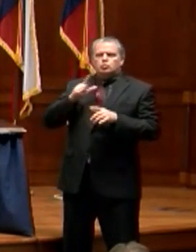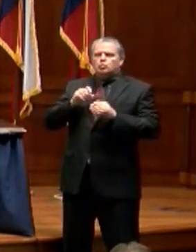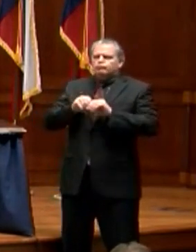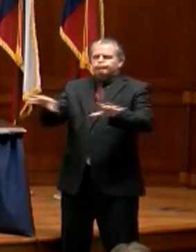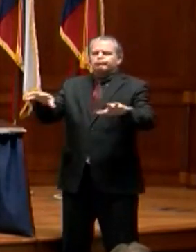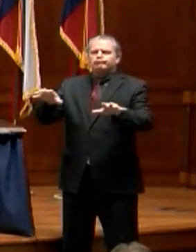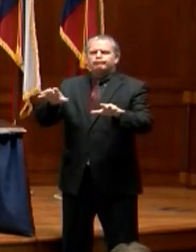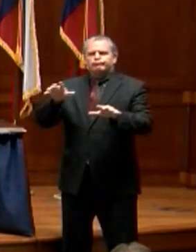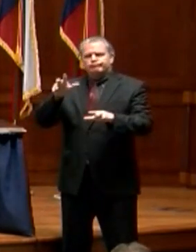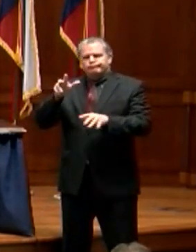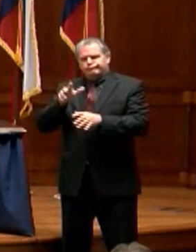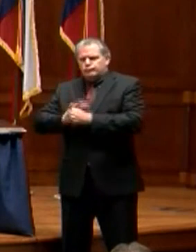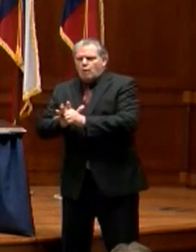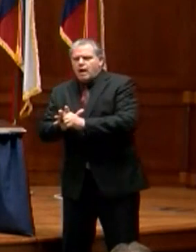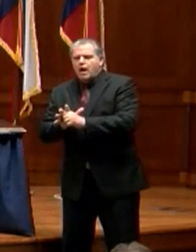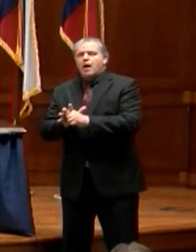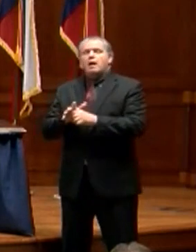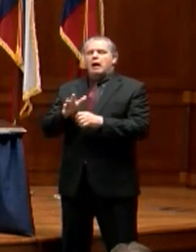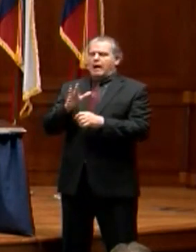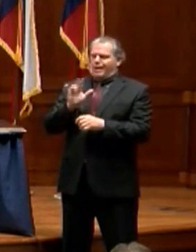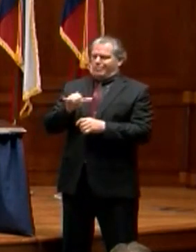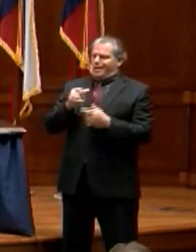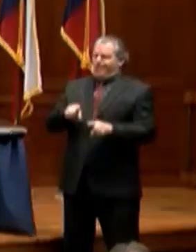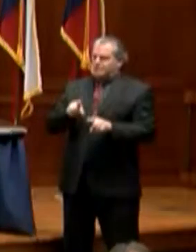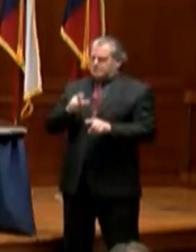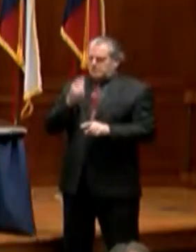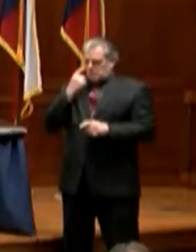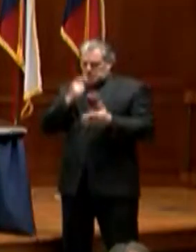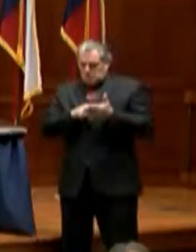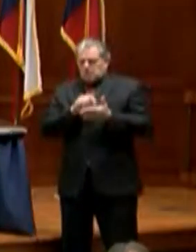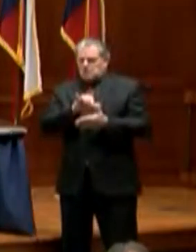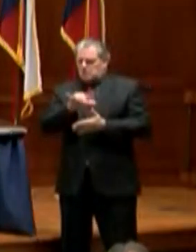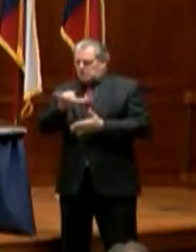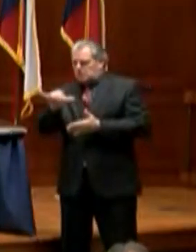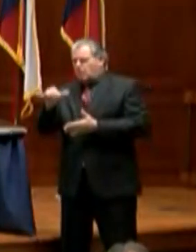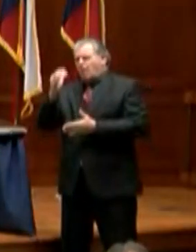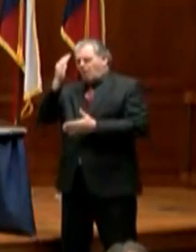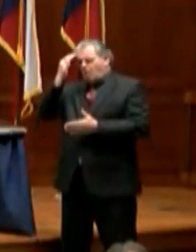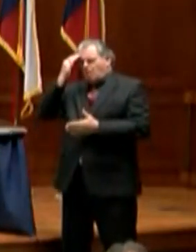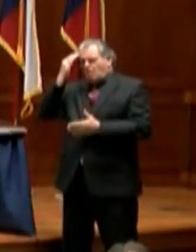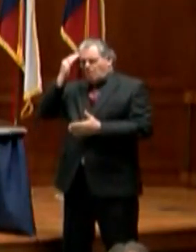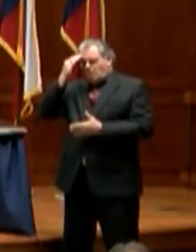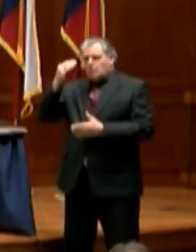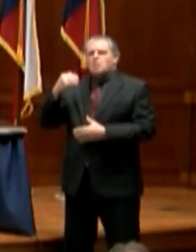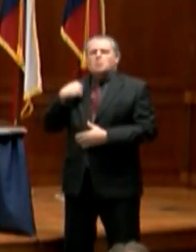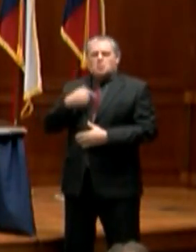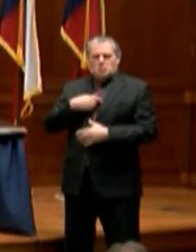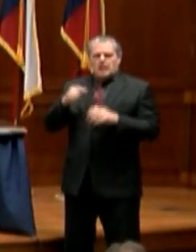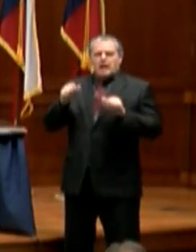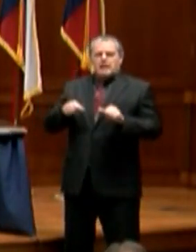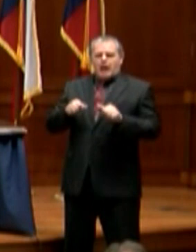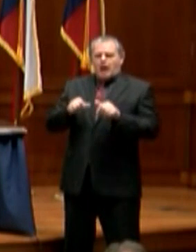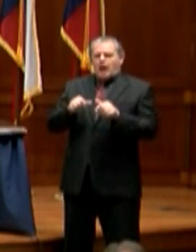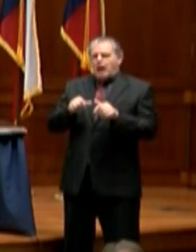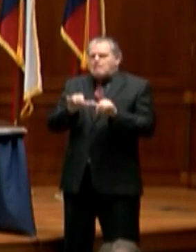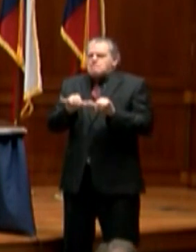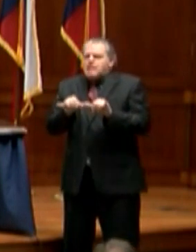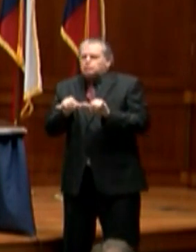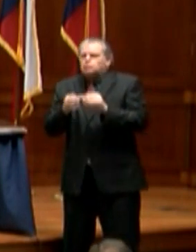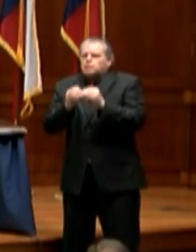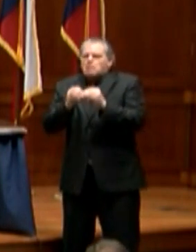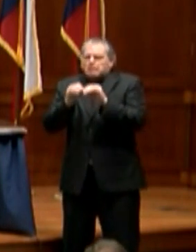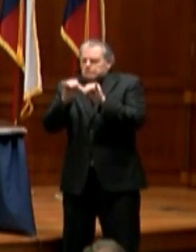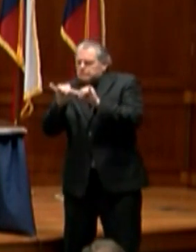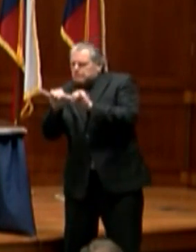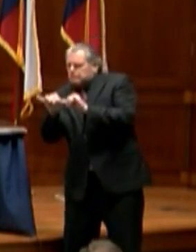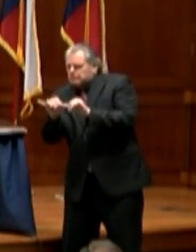and we see the evidence of that all around. And I know that before very long we're going to be able to measure, in fact, that we